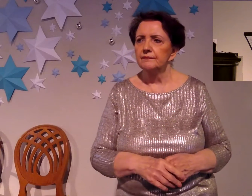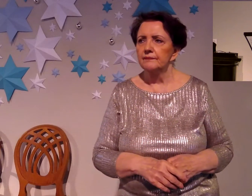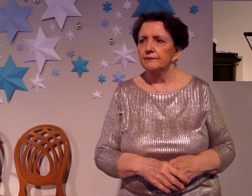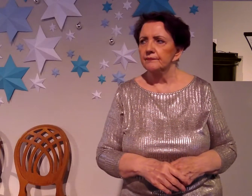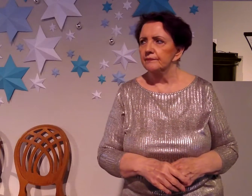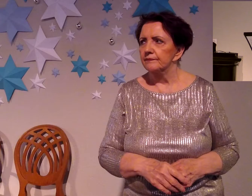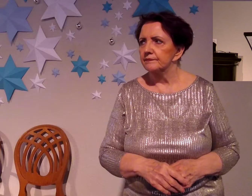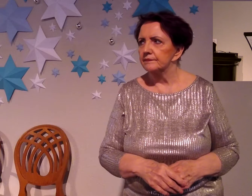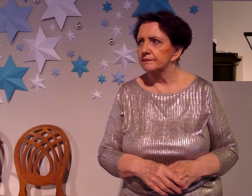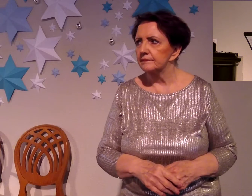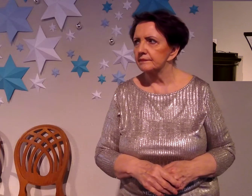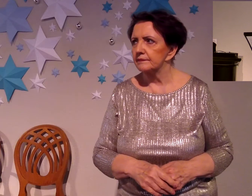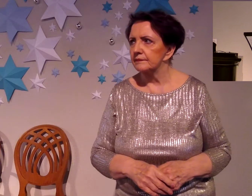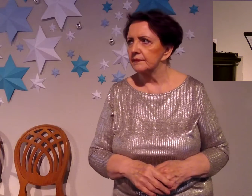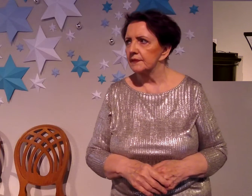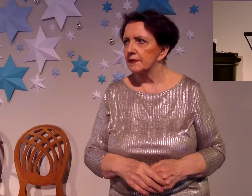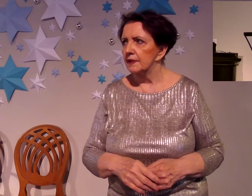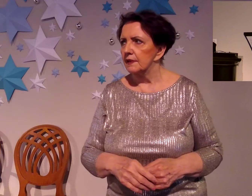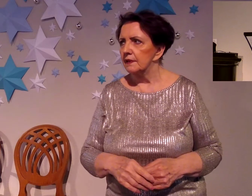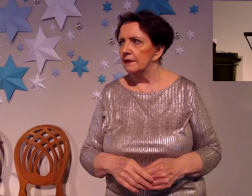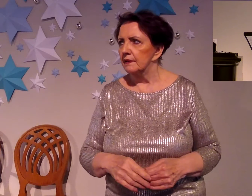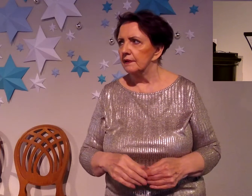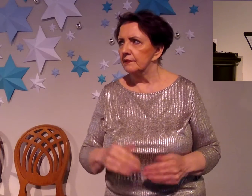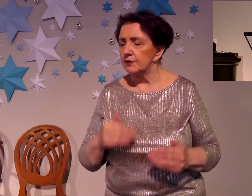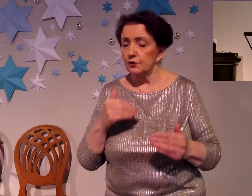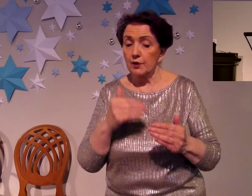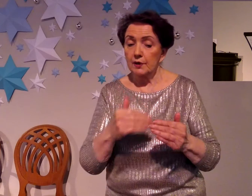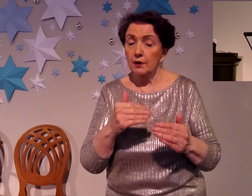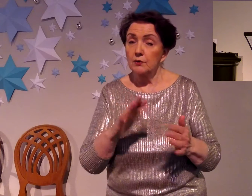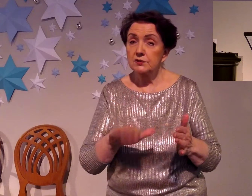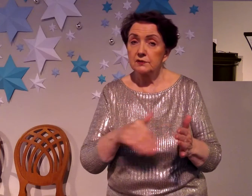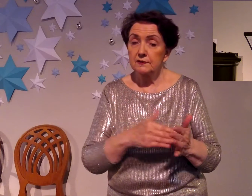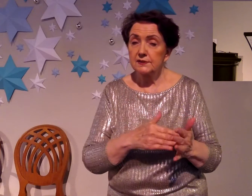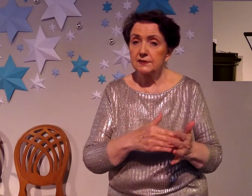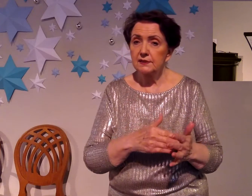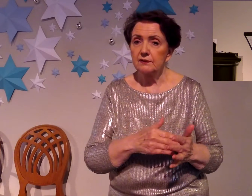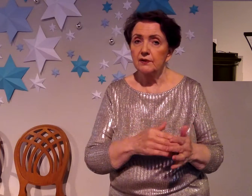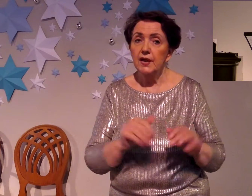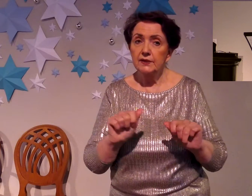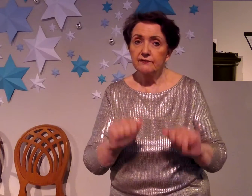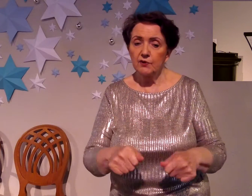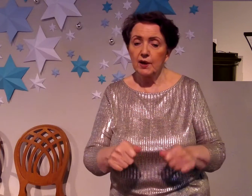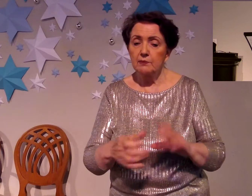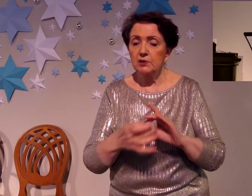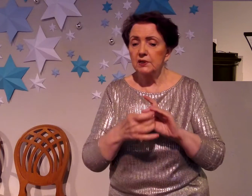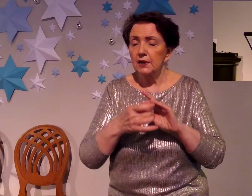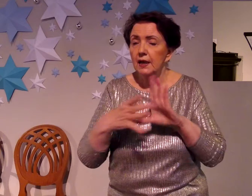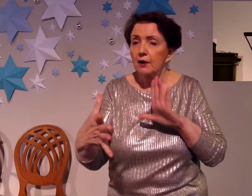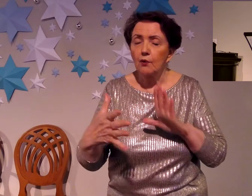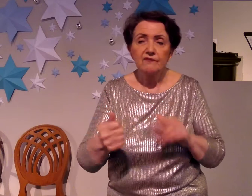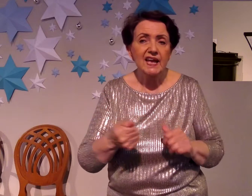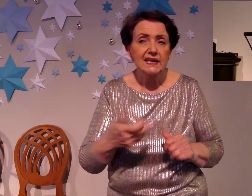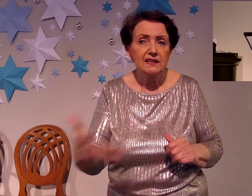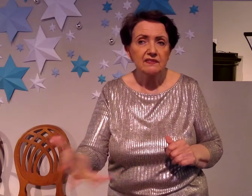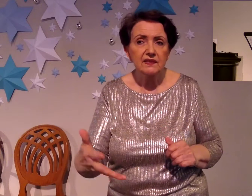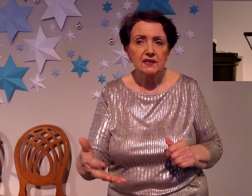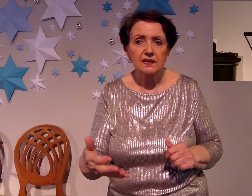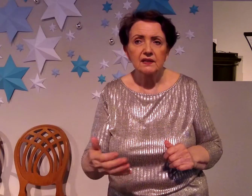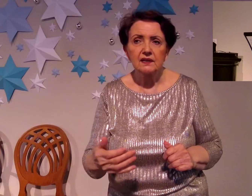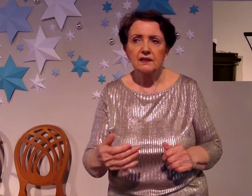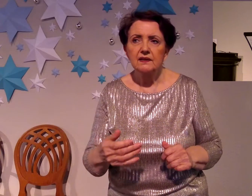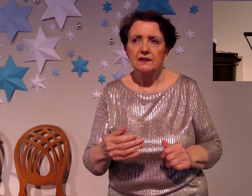And then we come to the center. And if we've really been able to let go of anything at all, there's a little